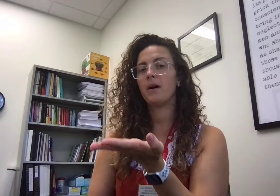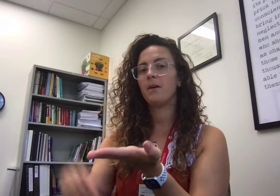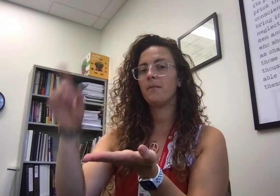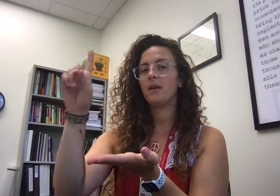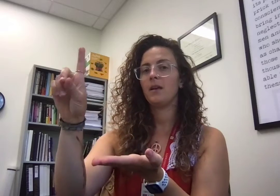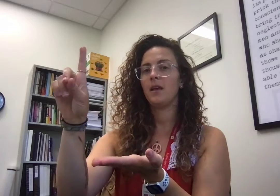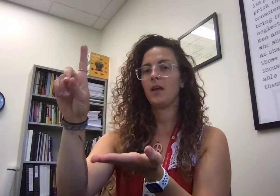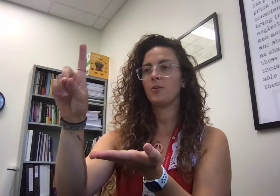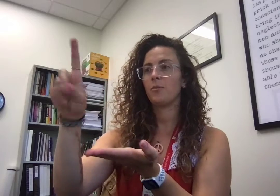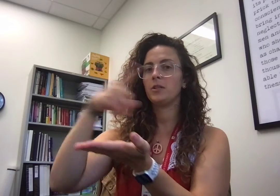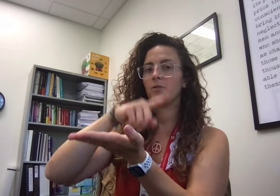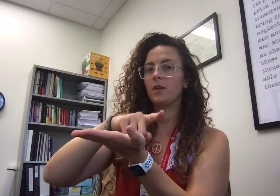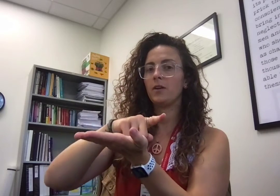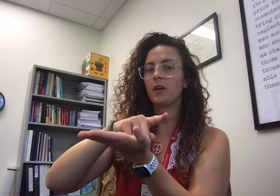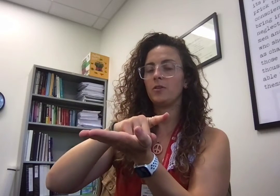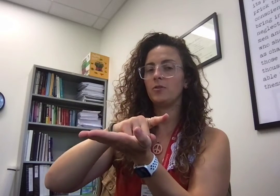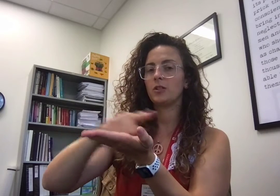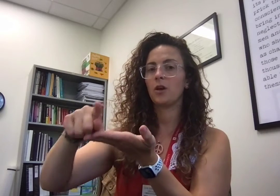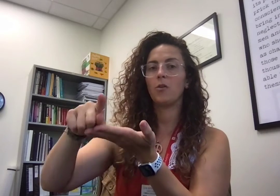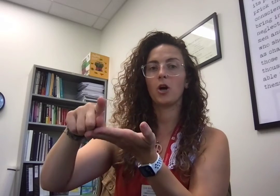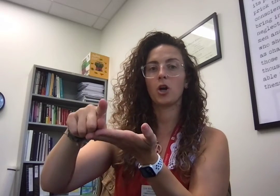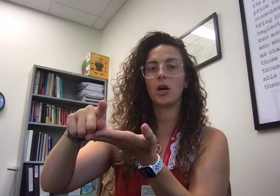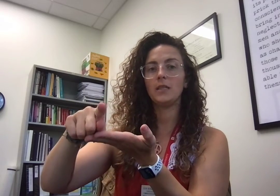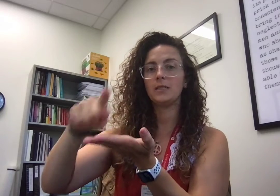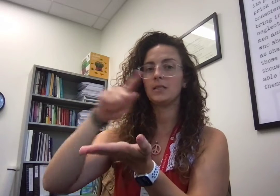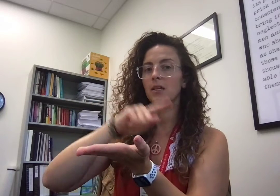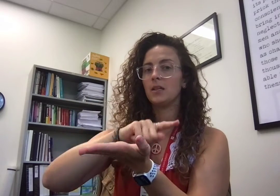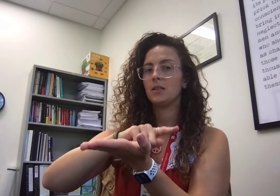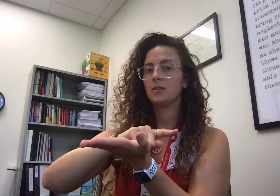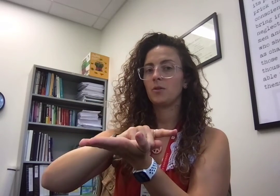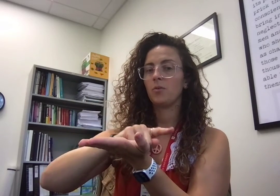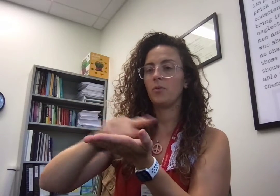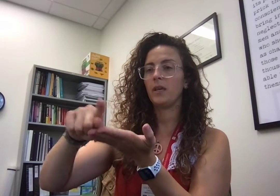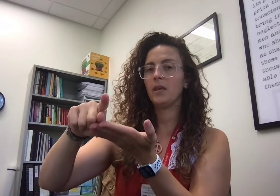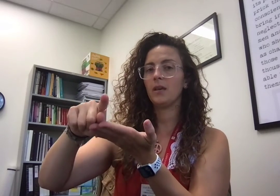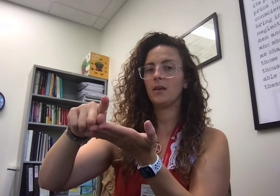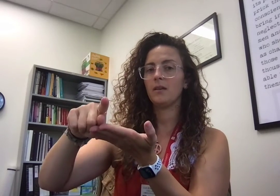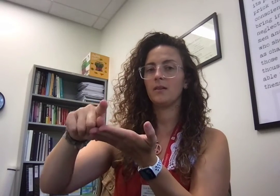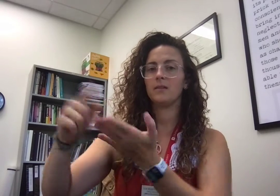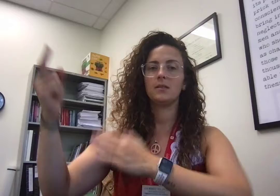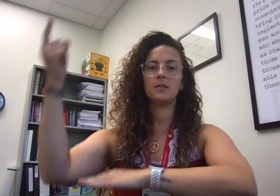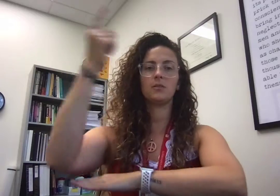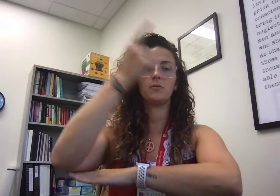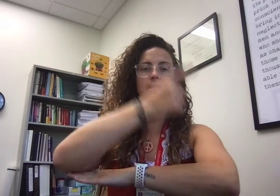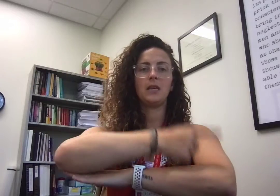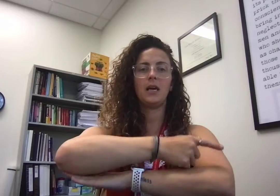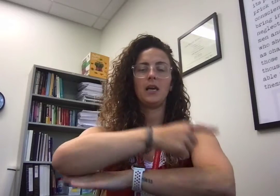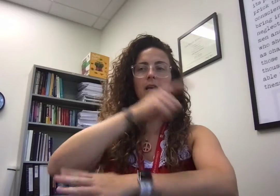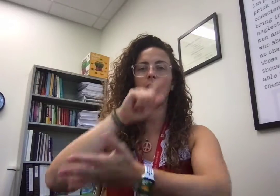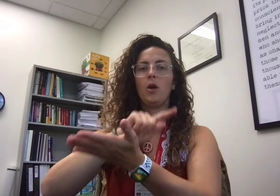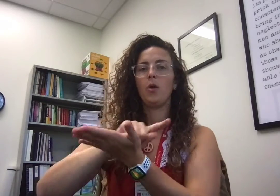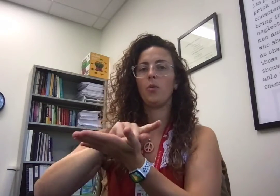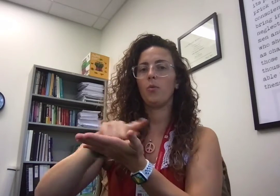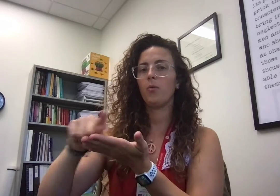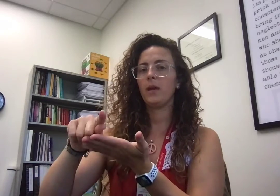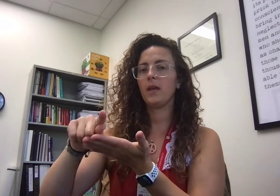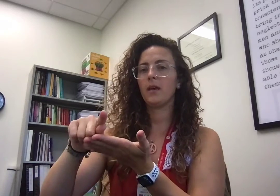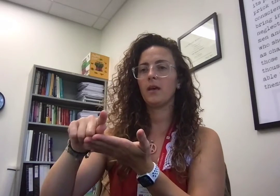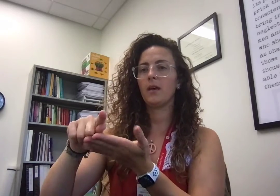palm and your pointer finger and you just go across. So week, so day, week.